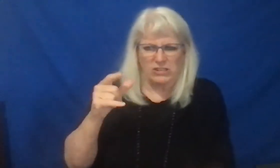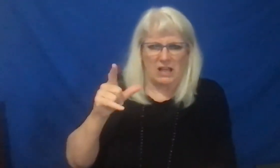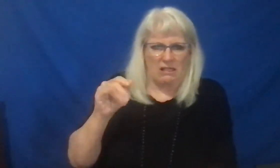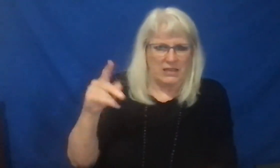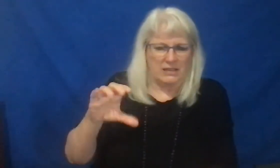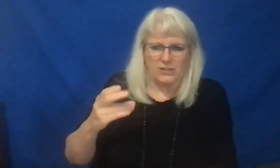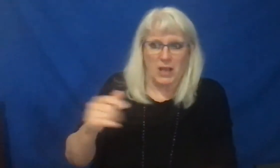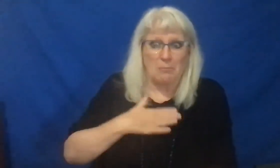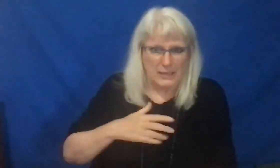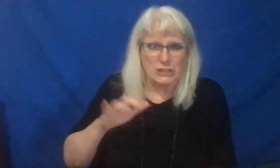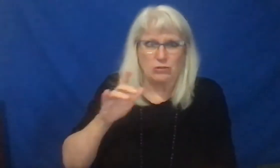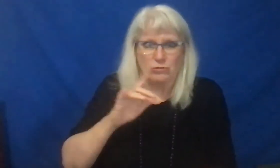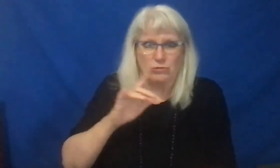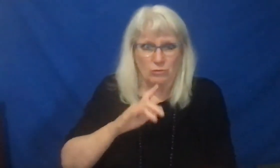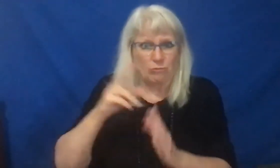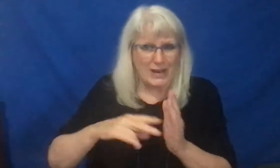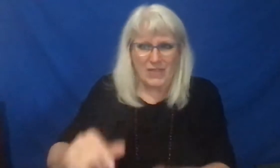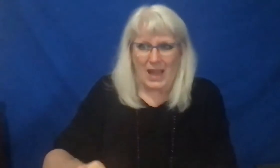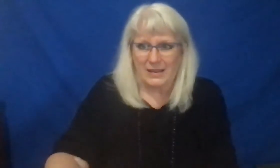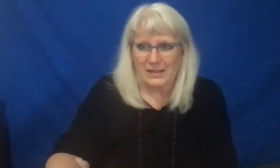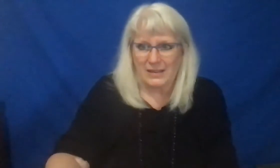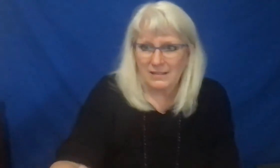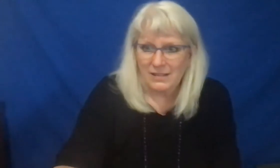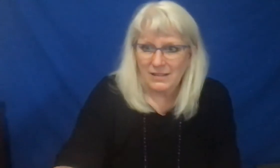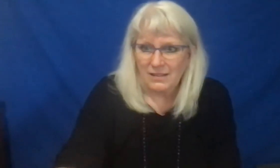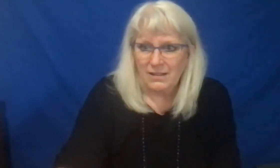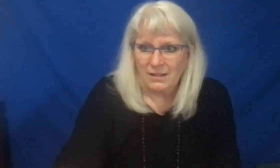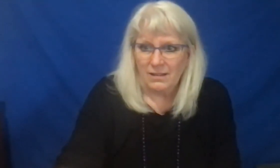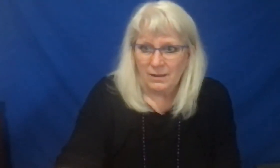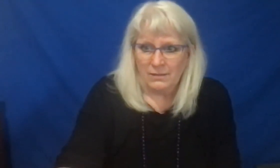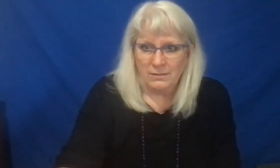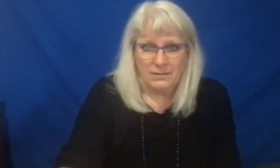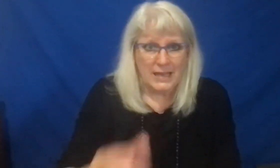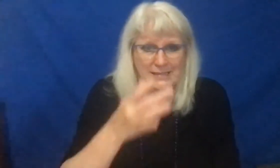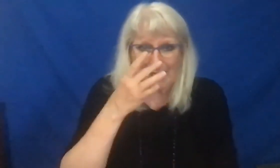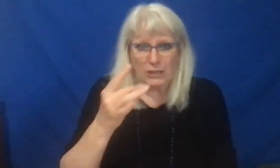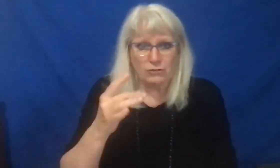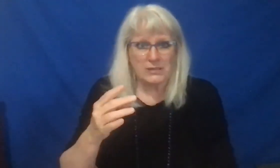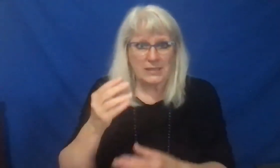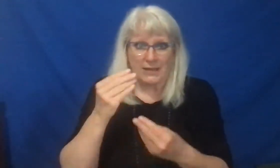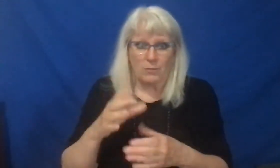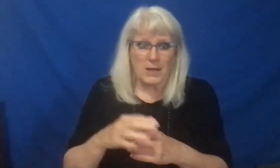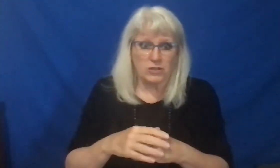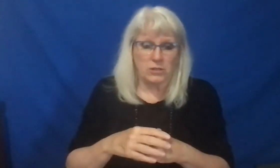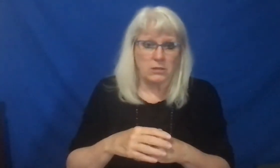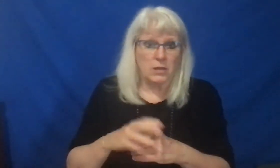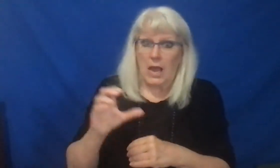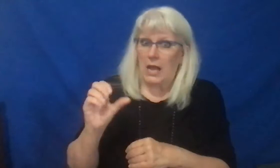it. It's full of some really interesting information that our committee put together, like Steve mentioned, that this group